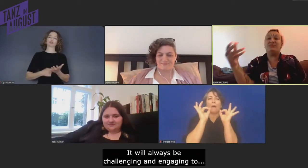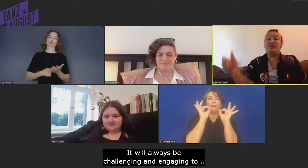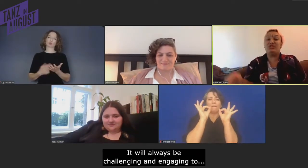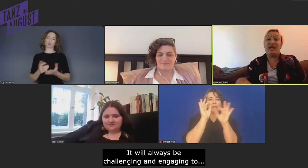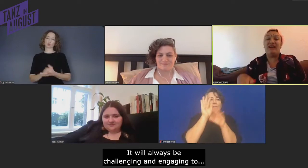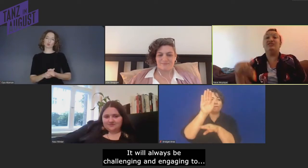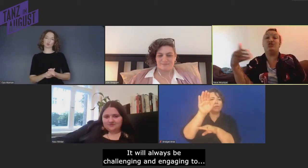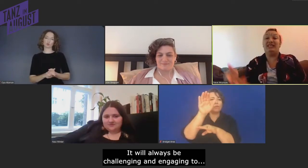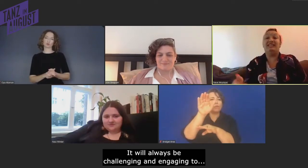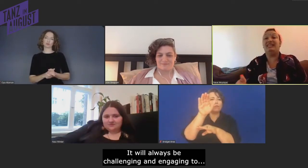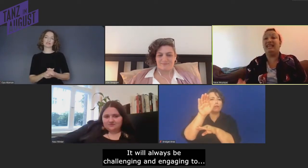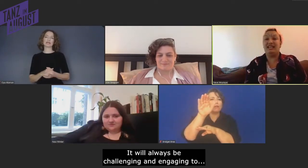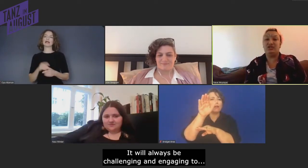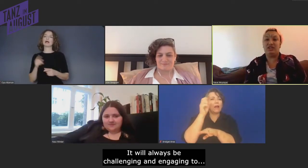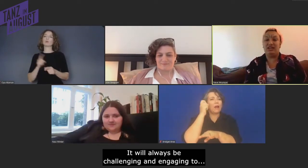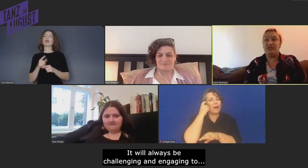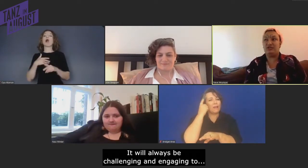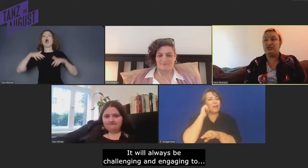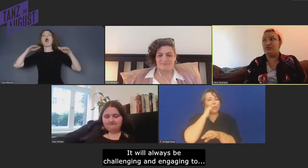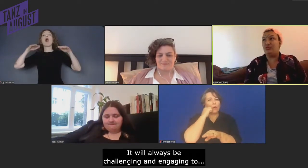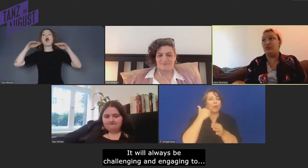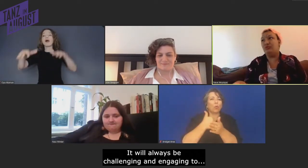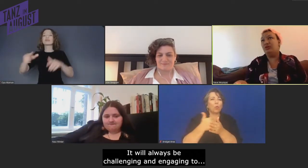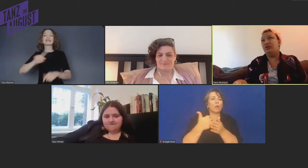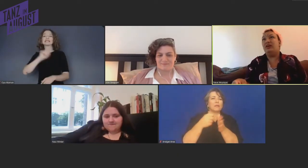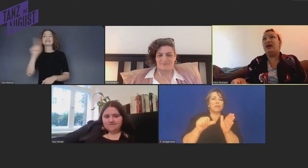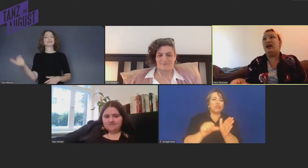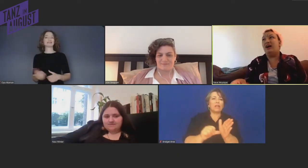always be challenging and engaging to